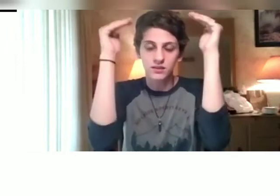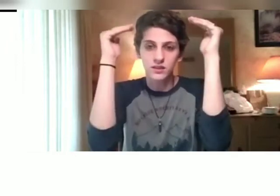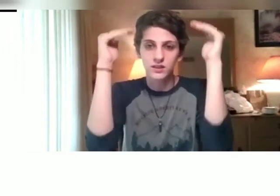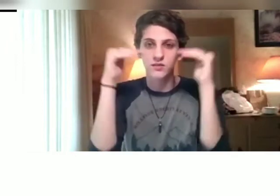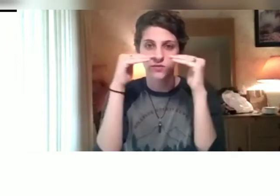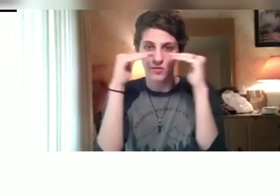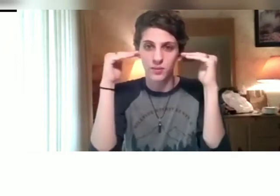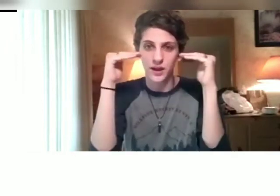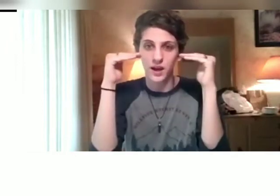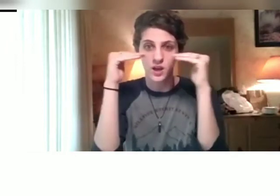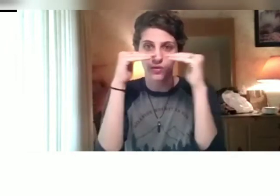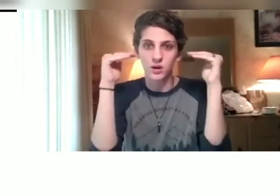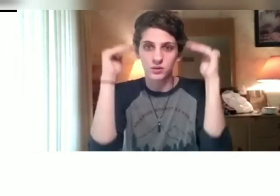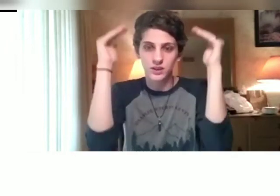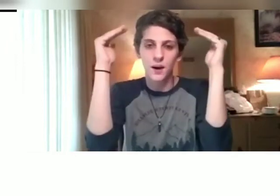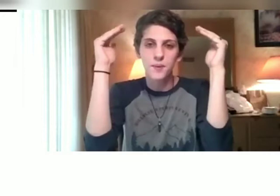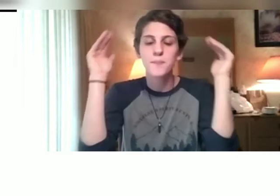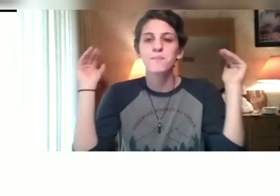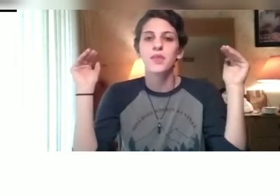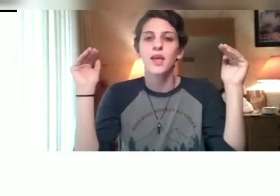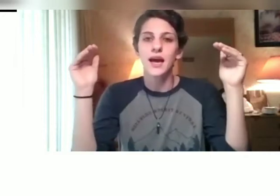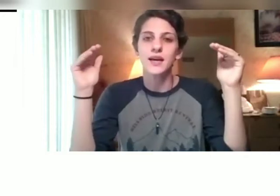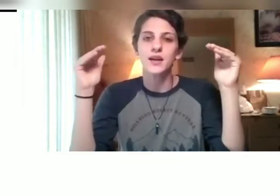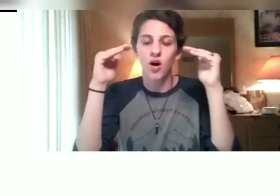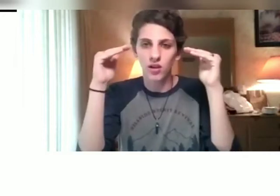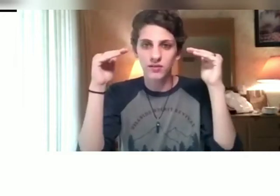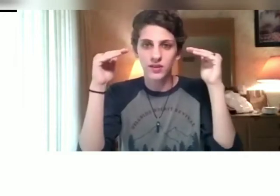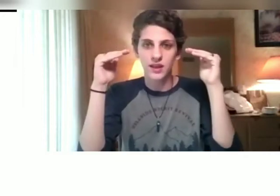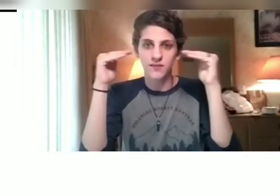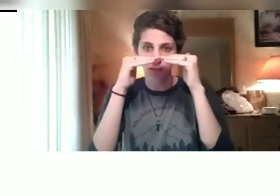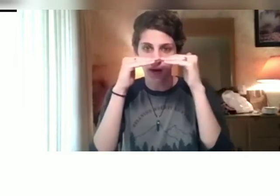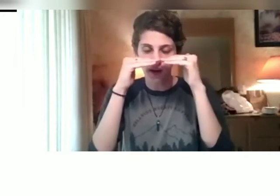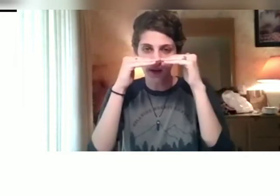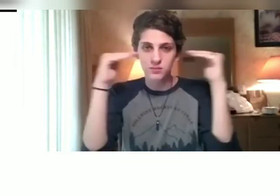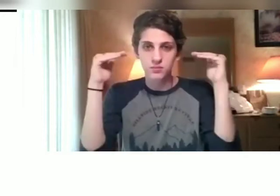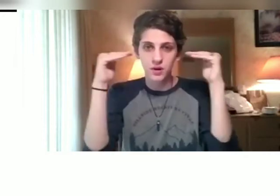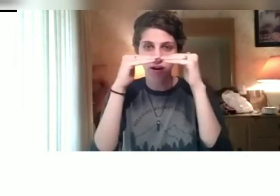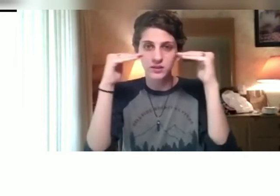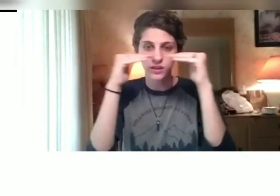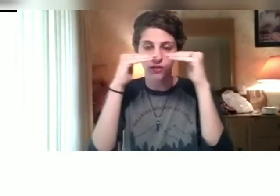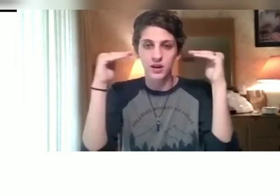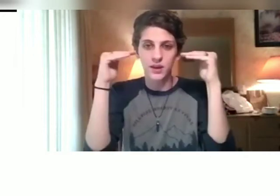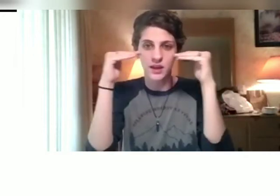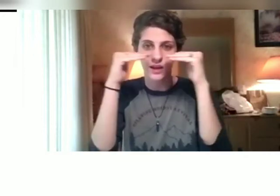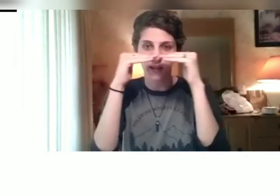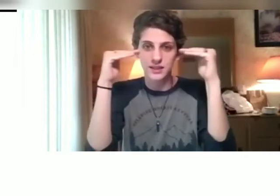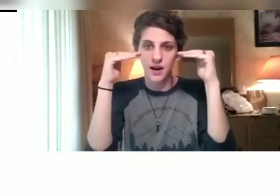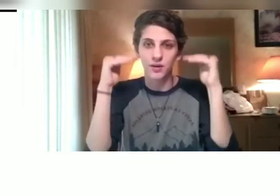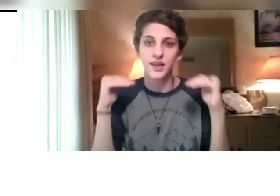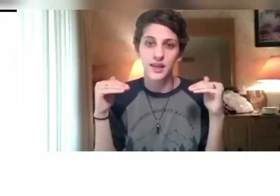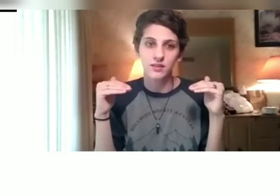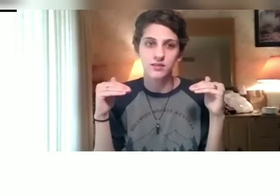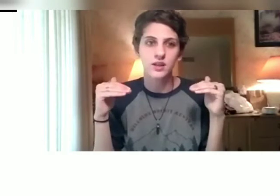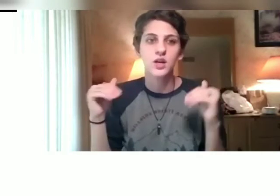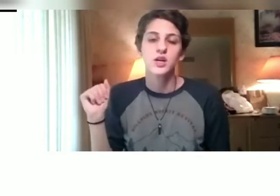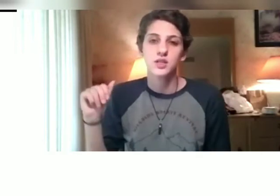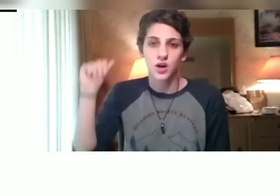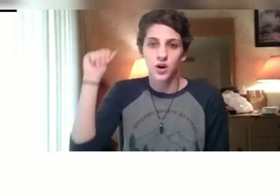here. So from your nose up. And all of the female pronouns are going to be down